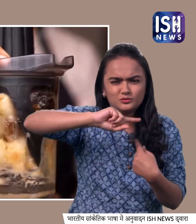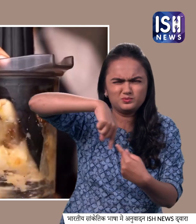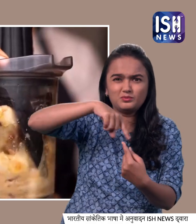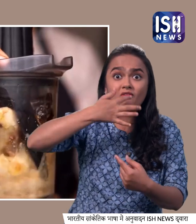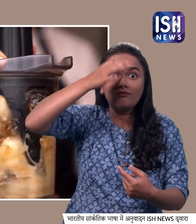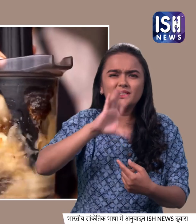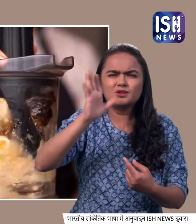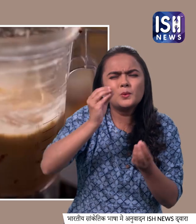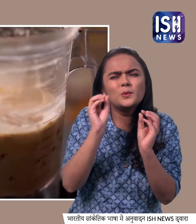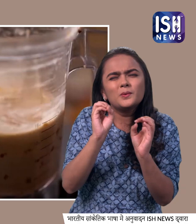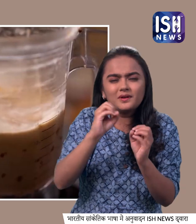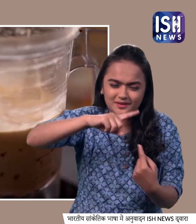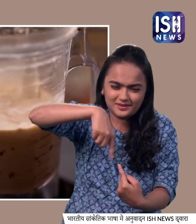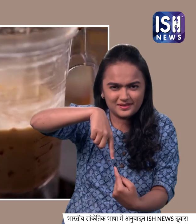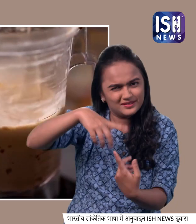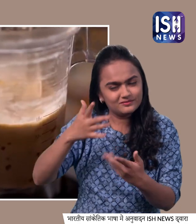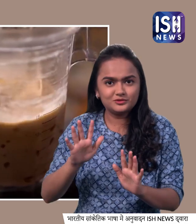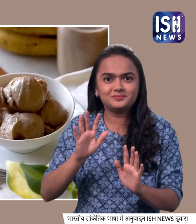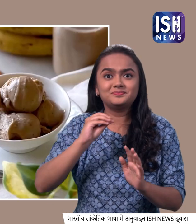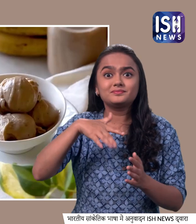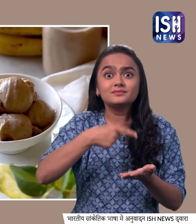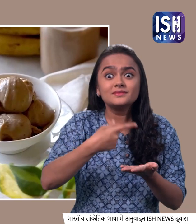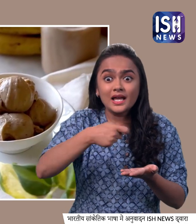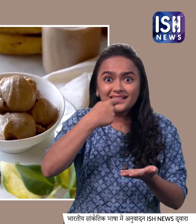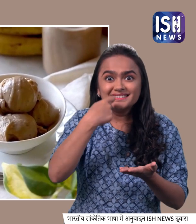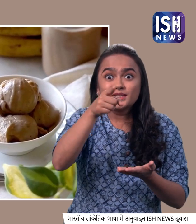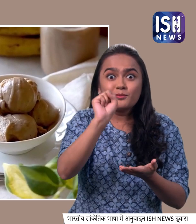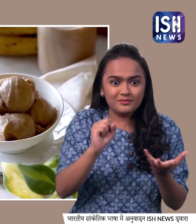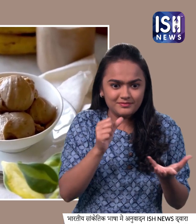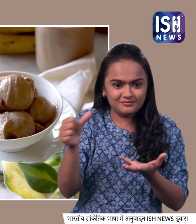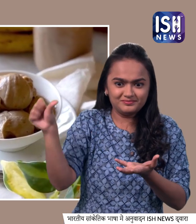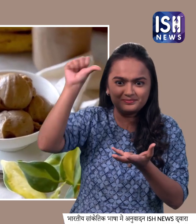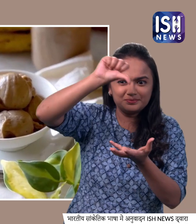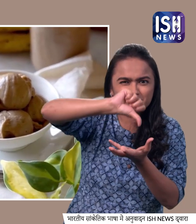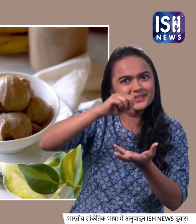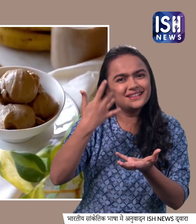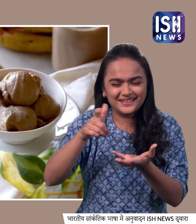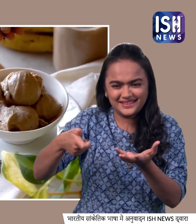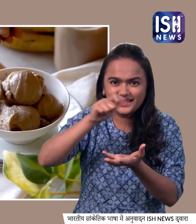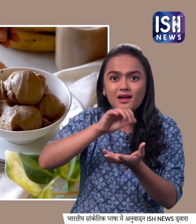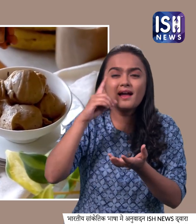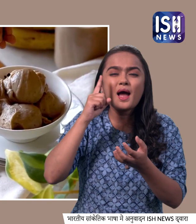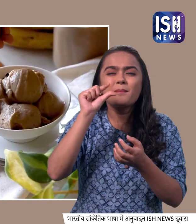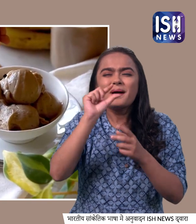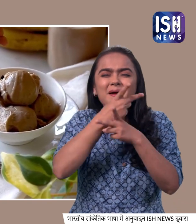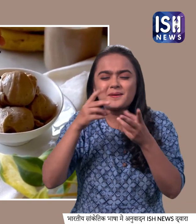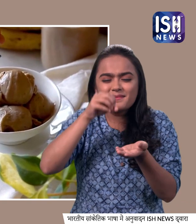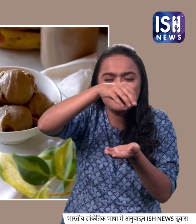it in more than 1 tbsp And then add little bit the bowl and add little bit in the it with